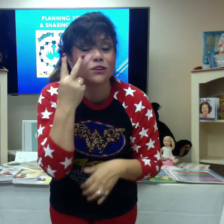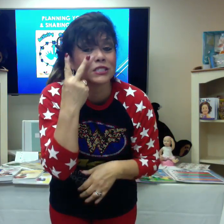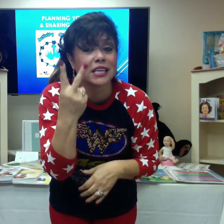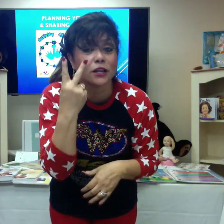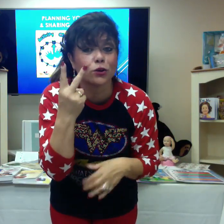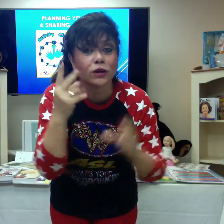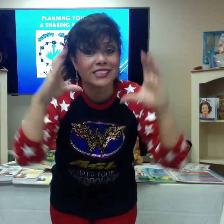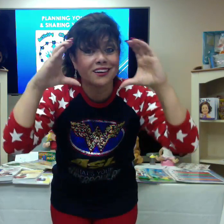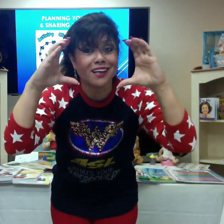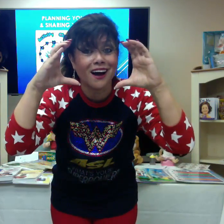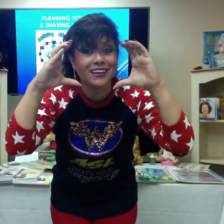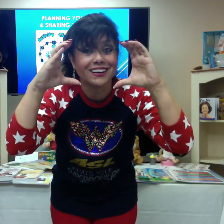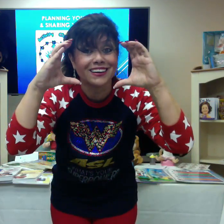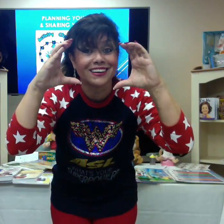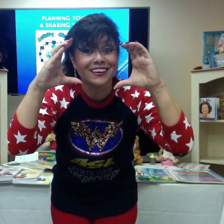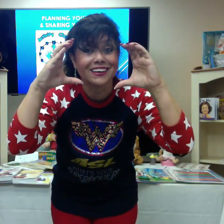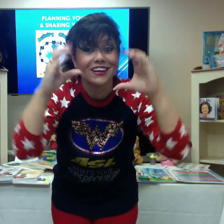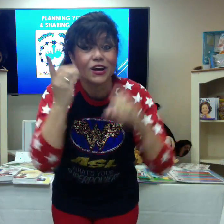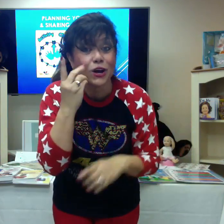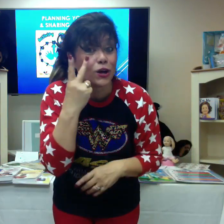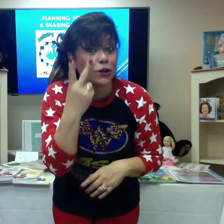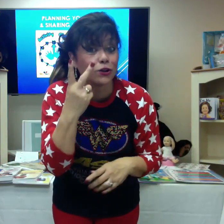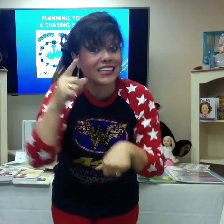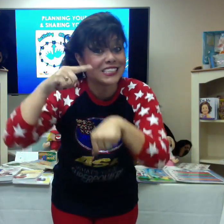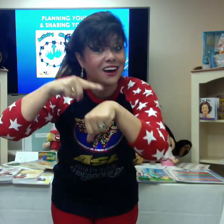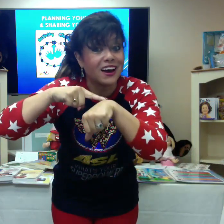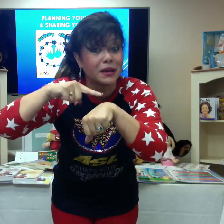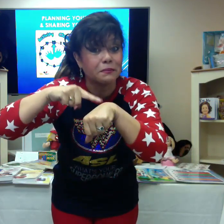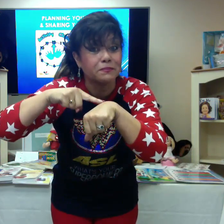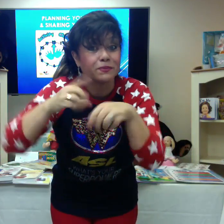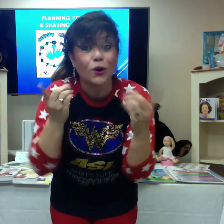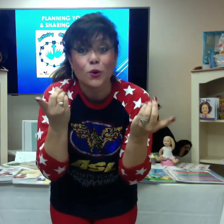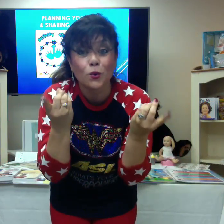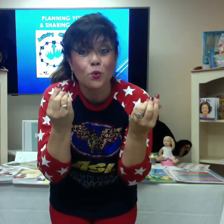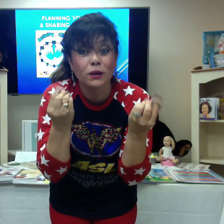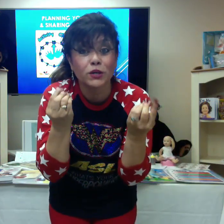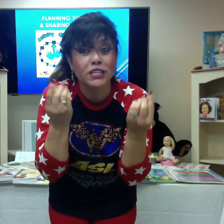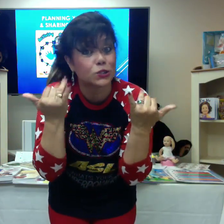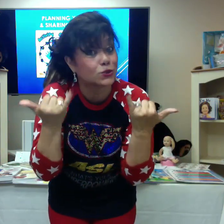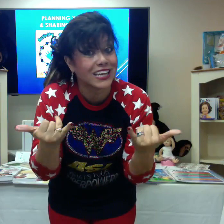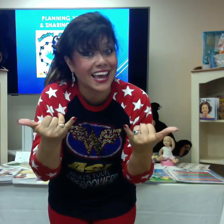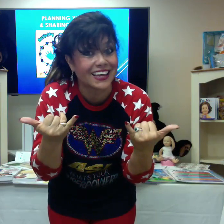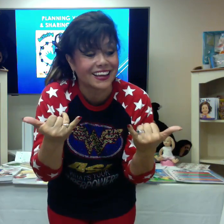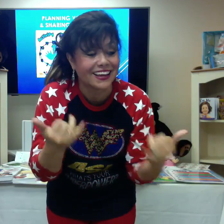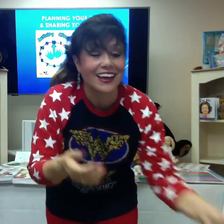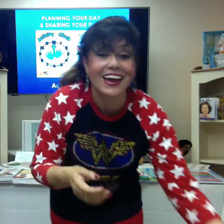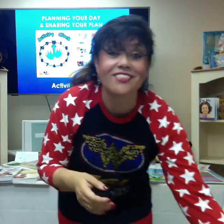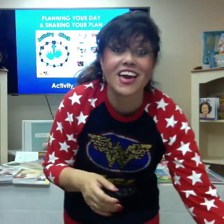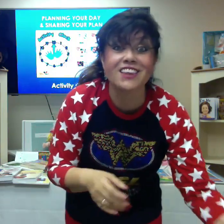you can say, look at the clock. Look at the time. What are we going to do today? And